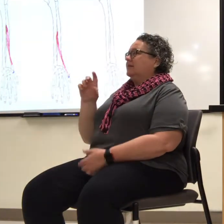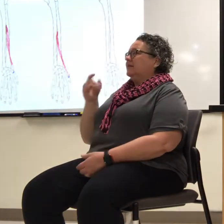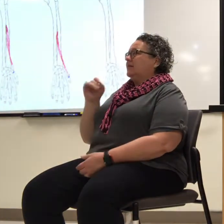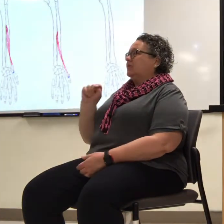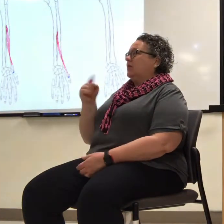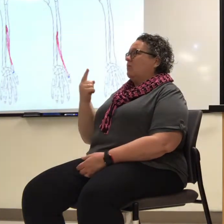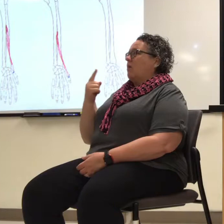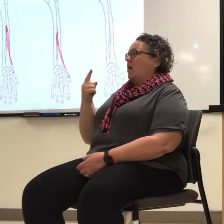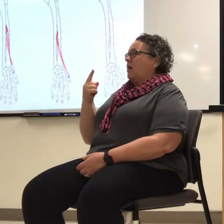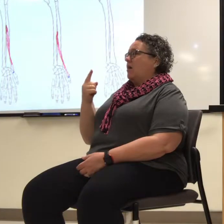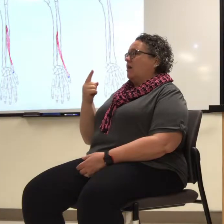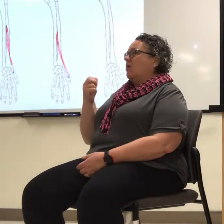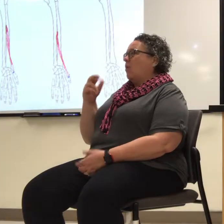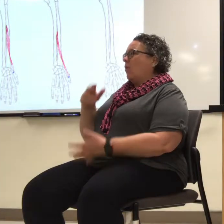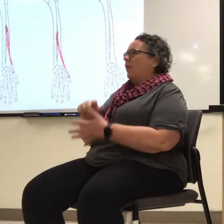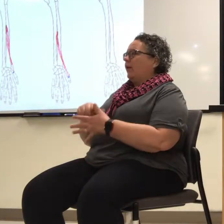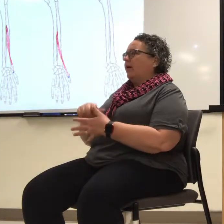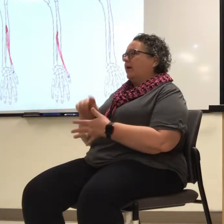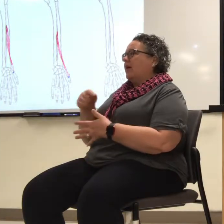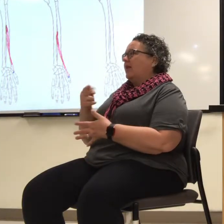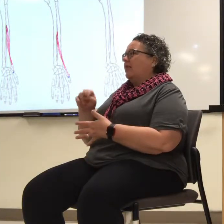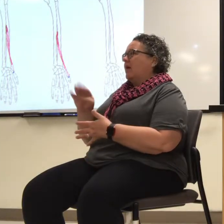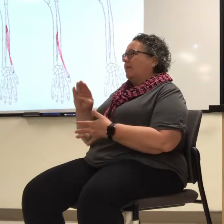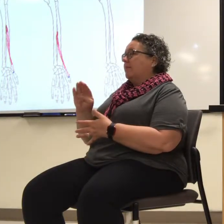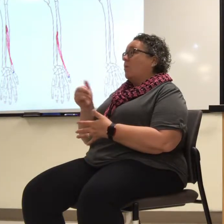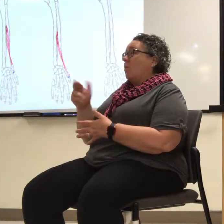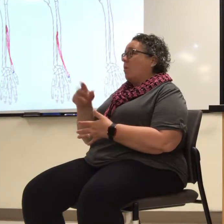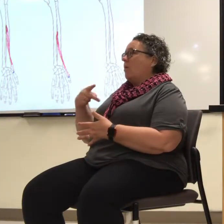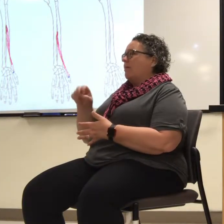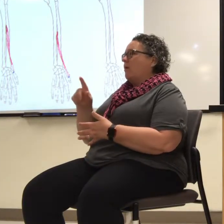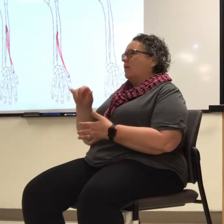So you can put digit 1 or you can put pollicis.